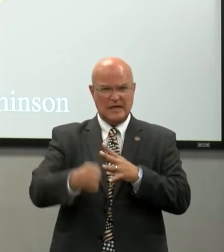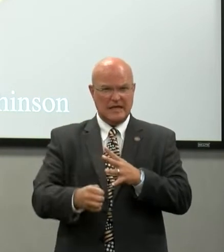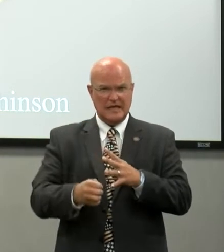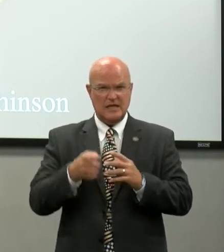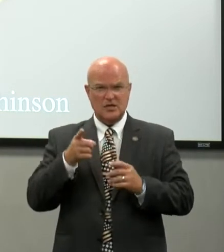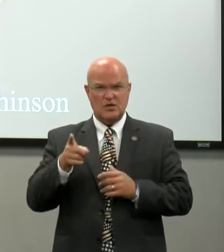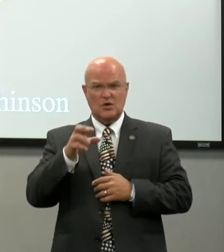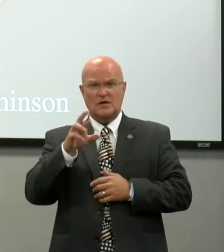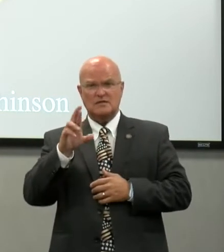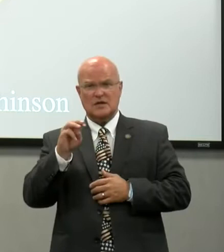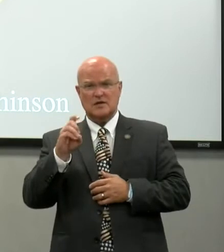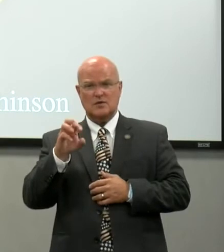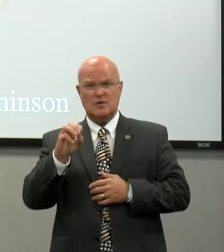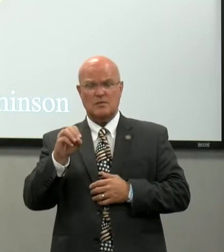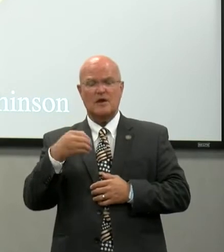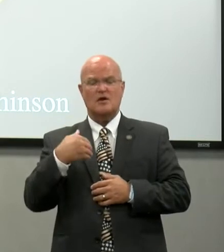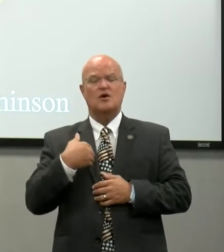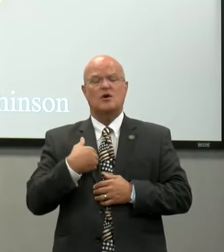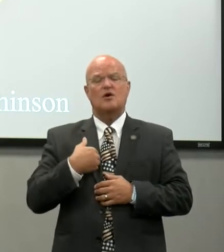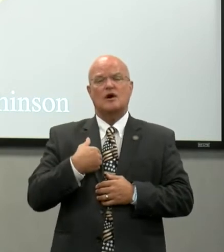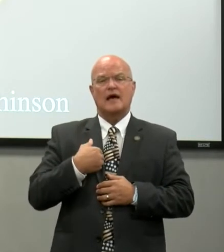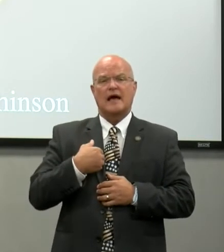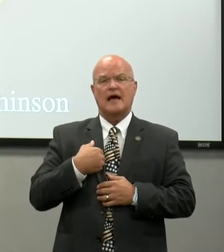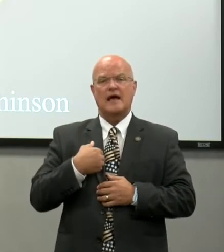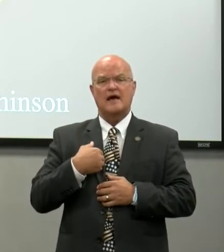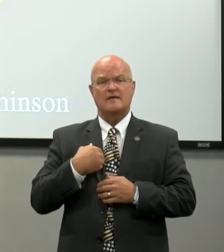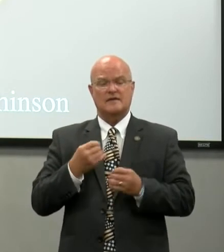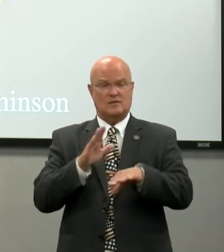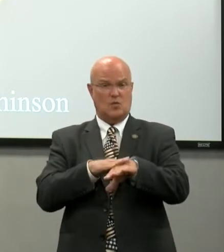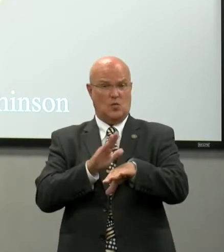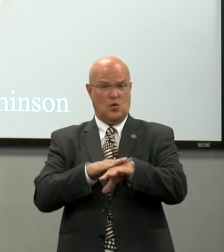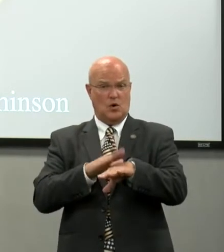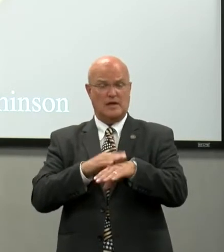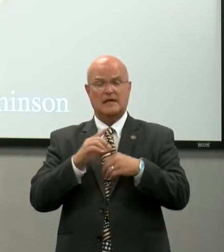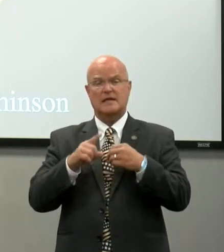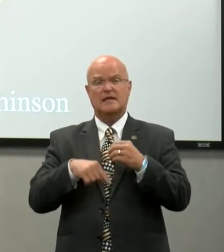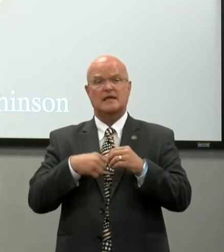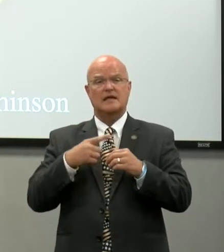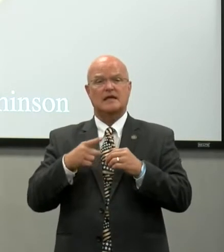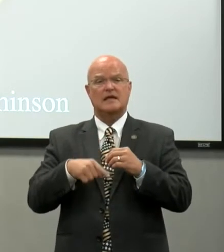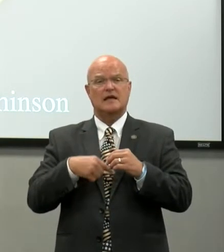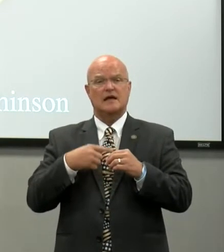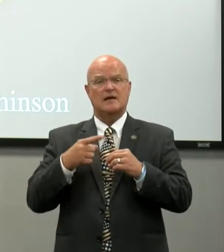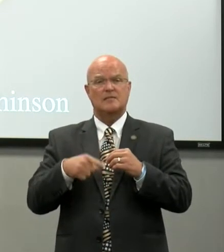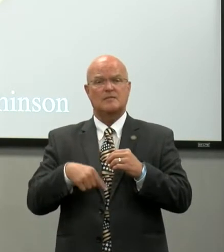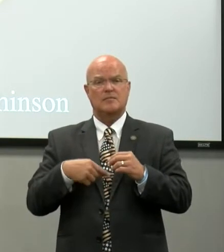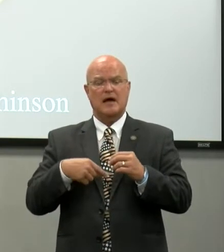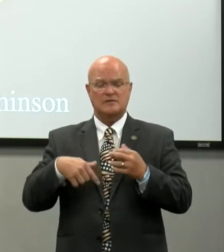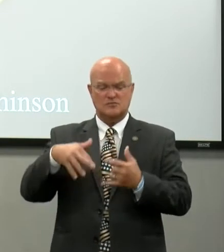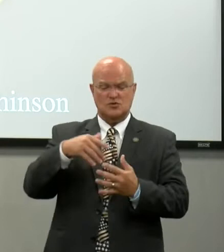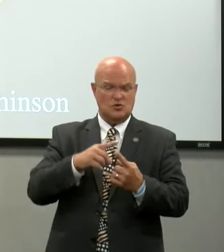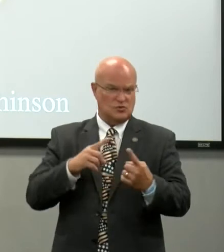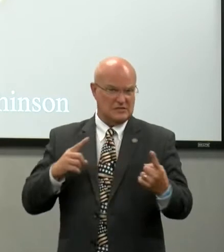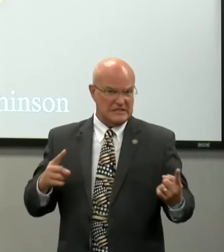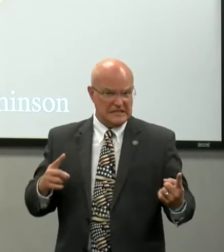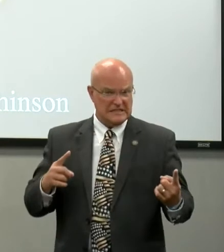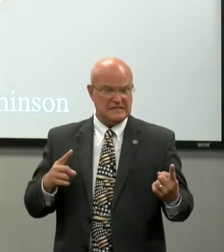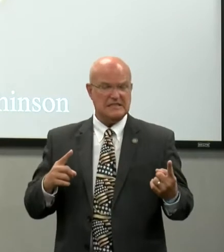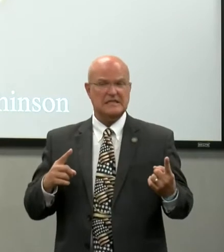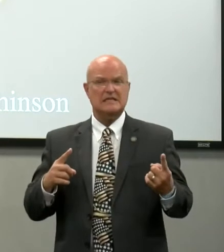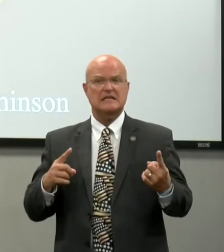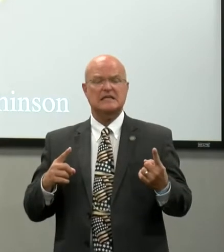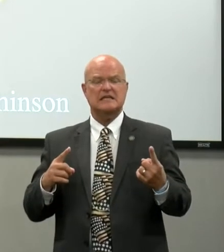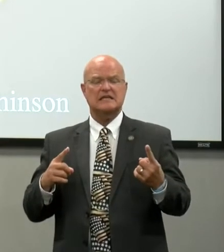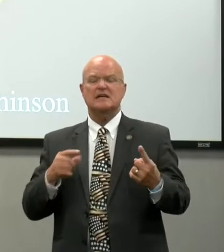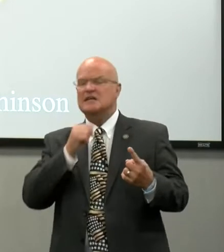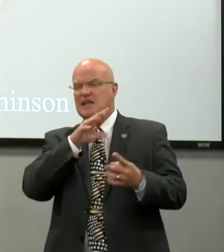you and Dr. Romero have given warnings about social distancing, avoiding